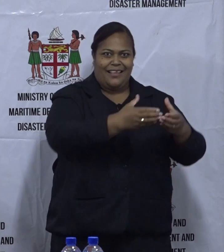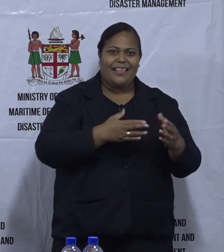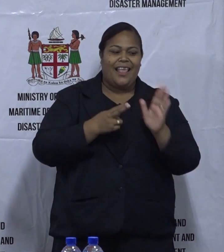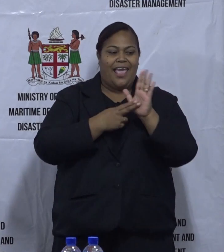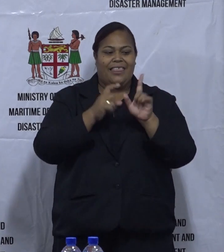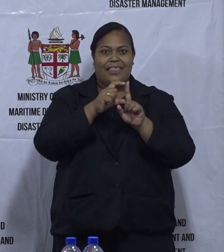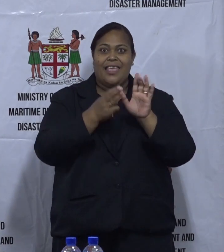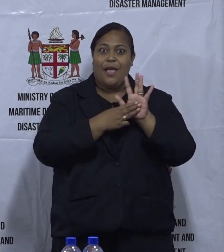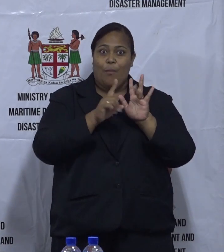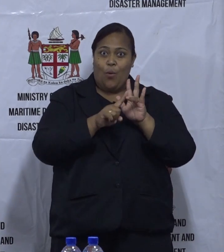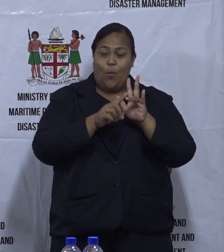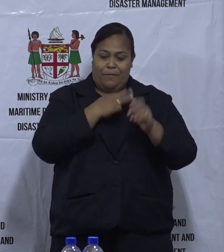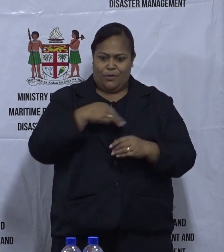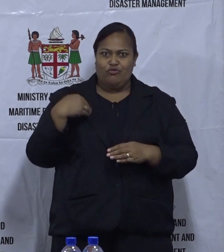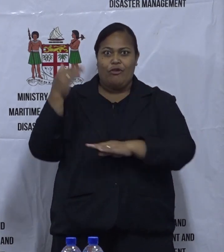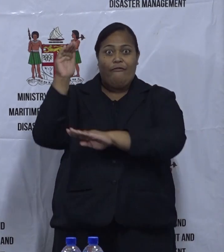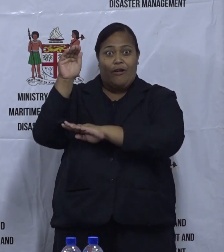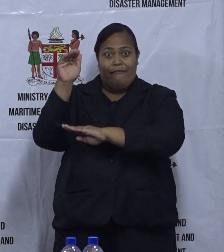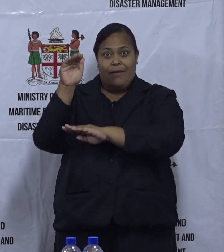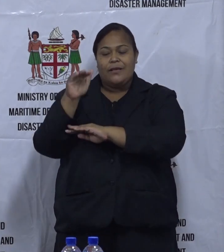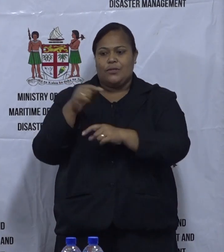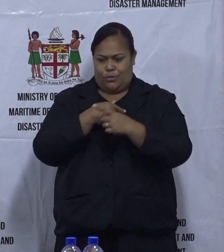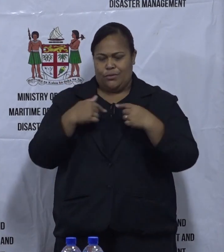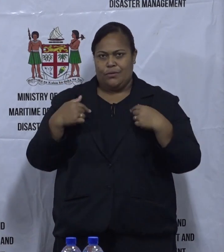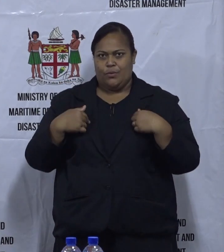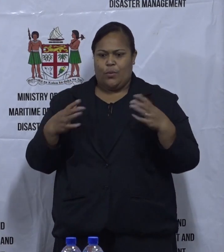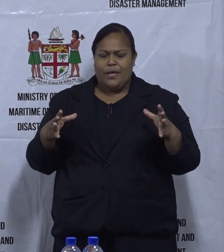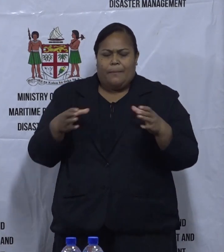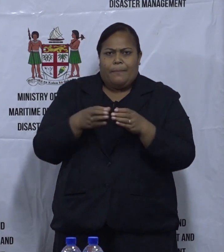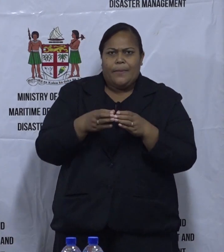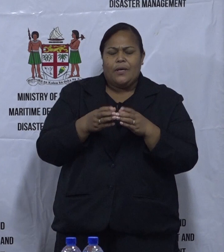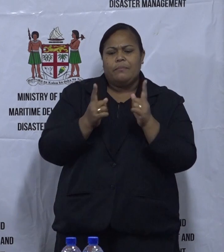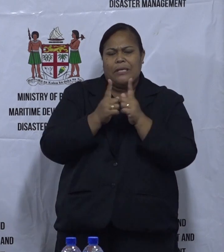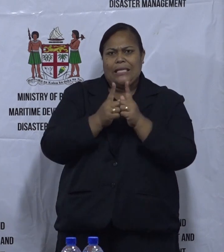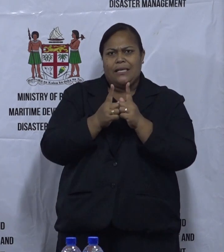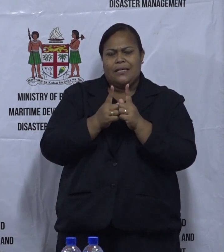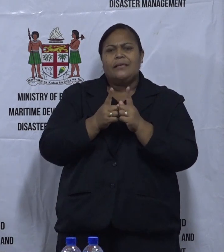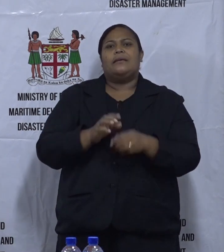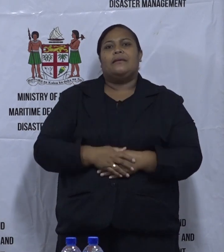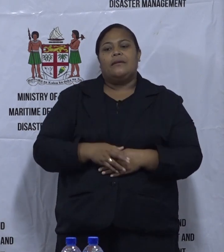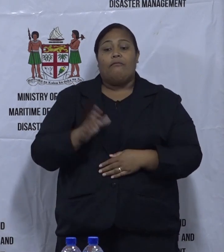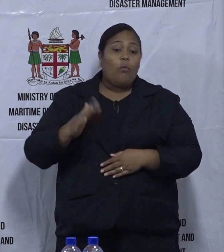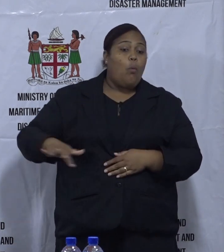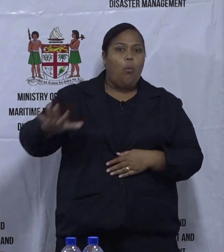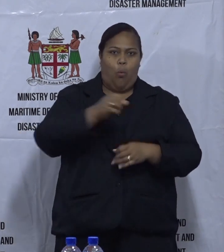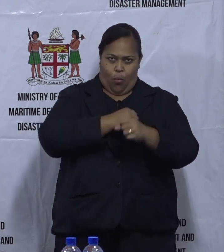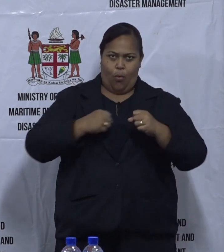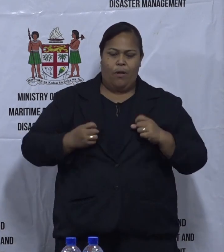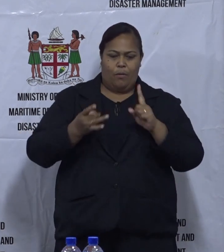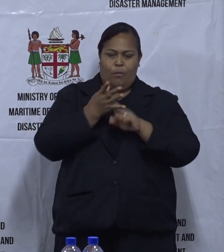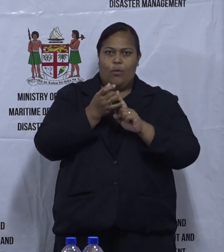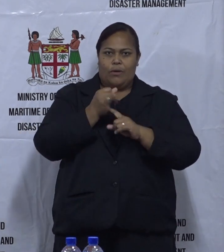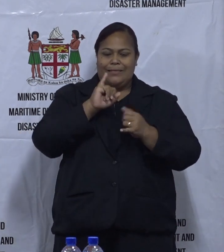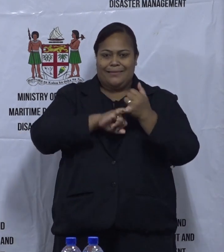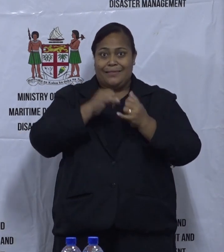Affairs we will convene perhaps a meeting and a briefing for all our key